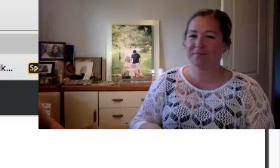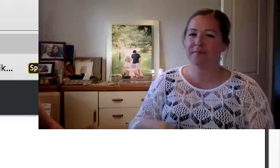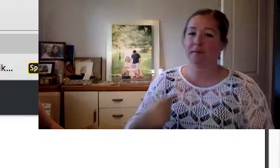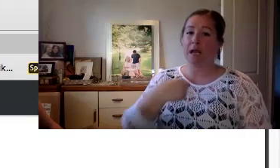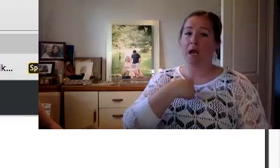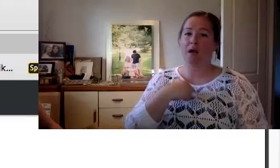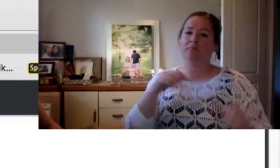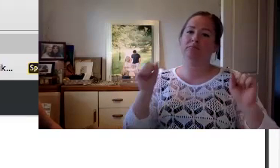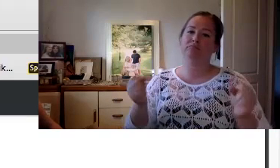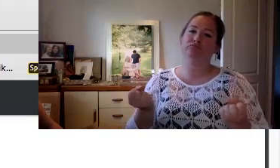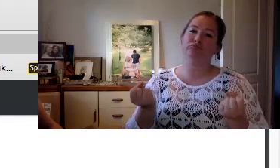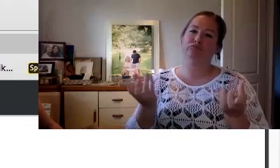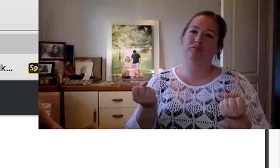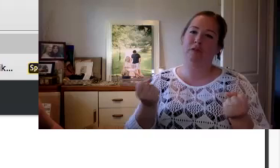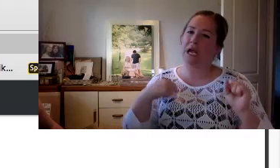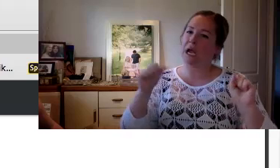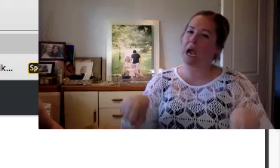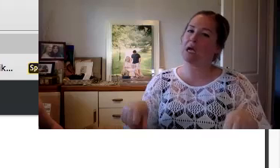I am hearing.